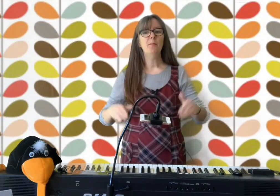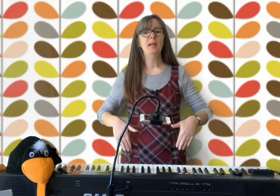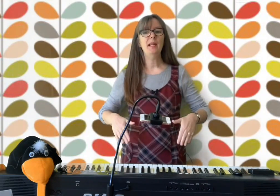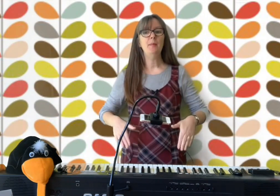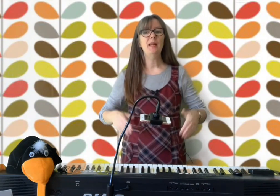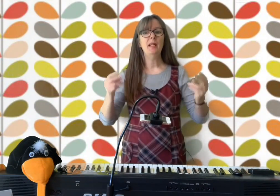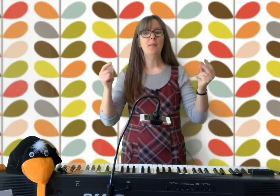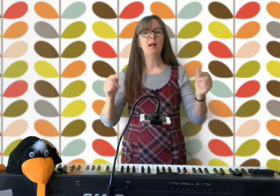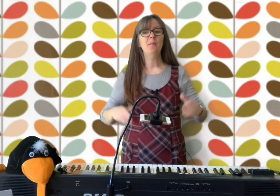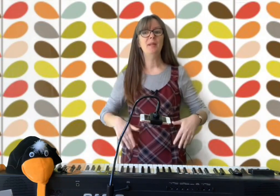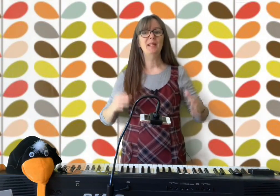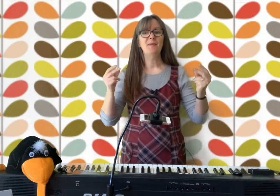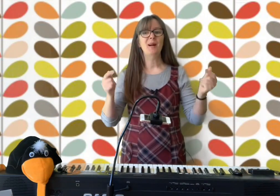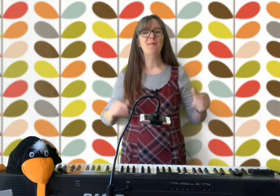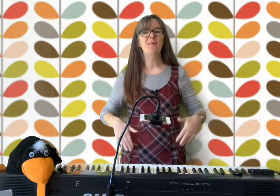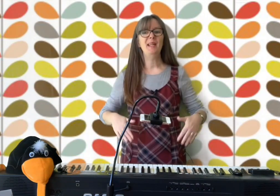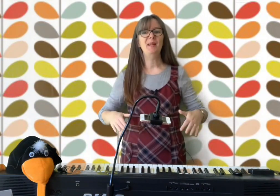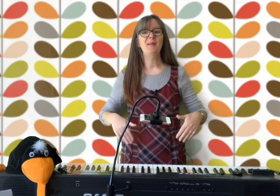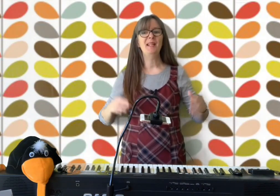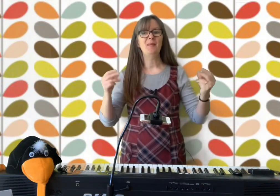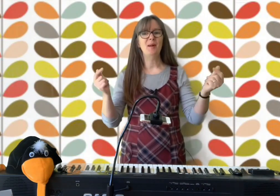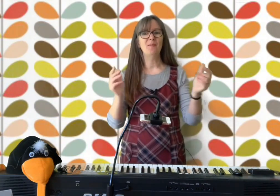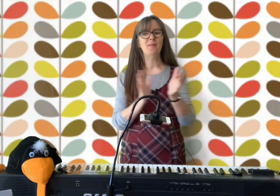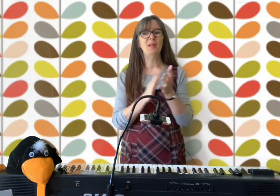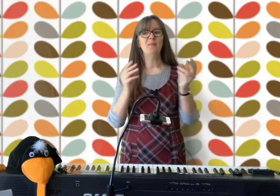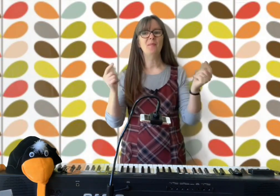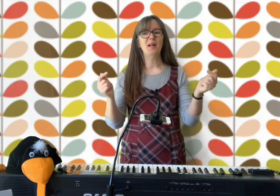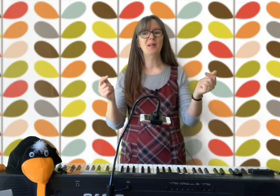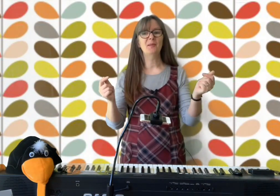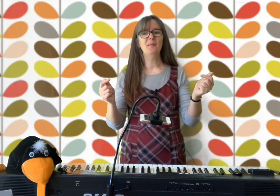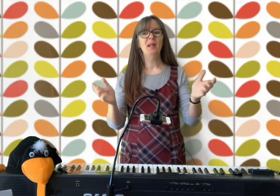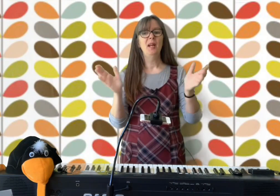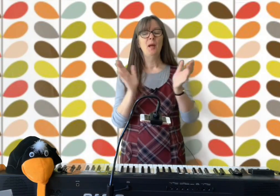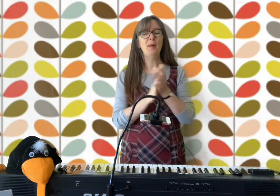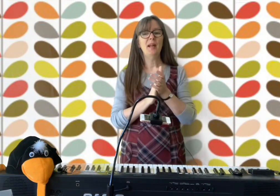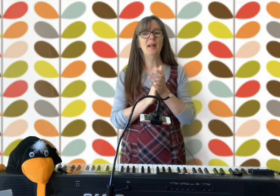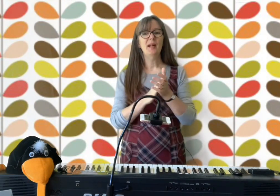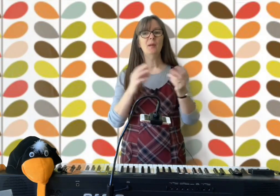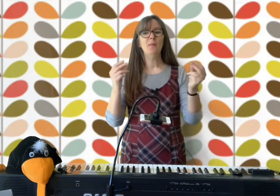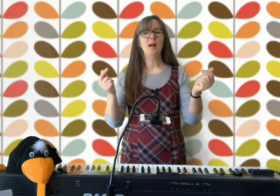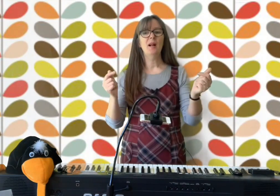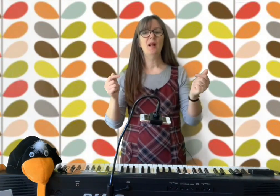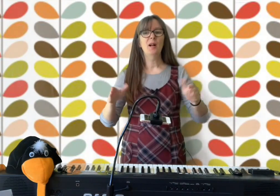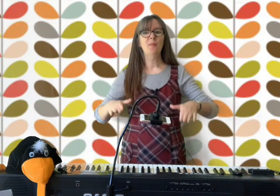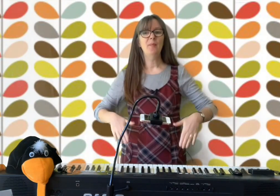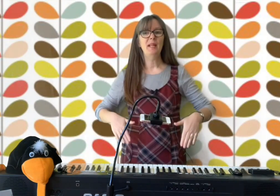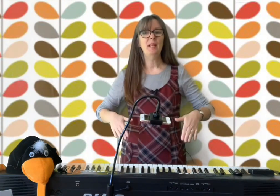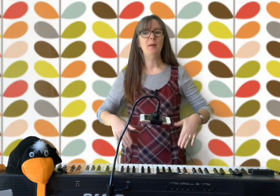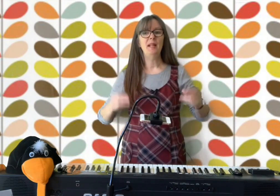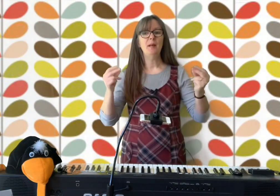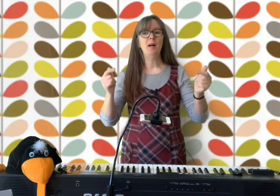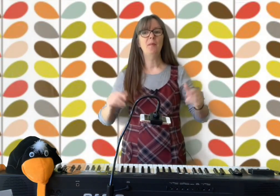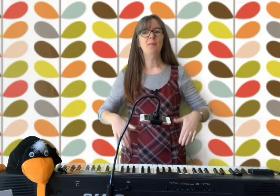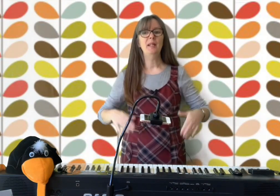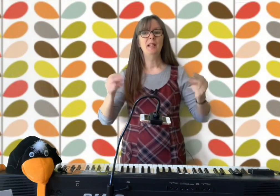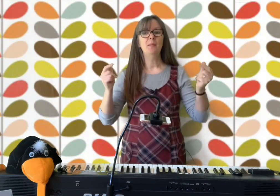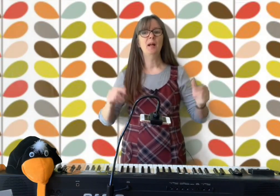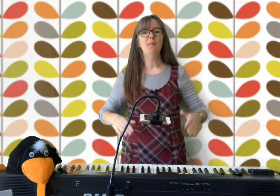biddy biddy bum, biddy bum, biddy biddy bum, bim bum. Bum bum, biddy biddy bum, biddy bum,